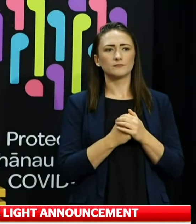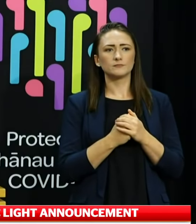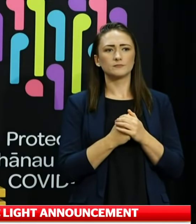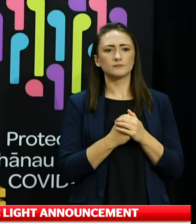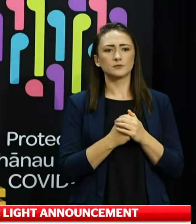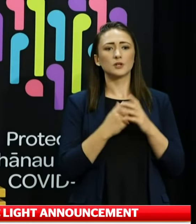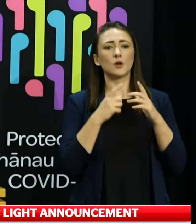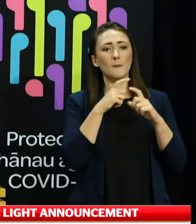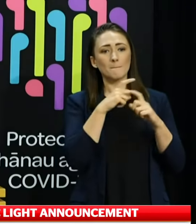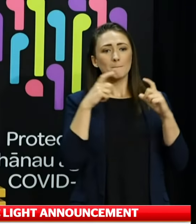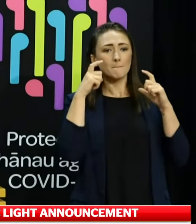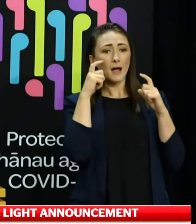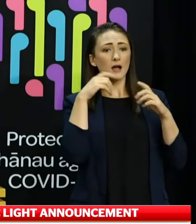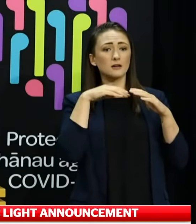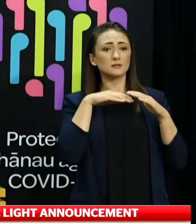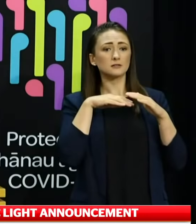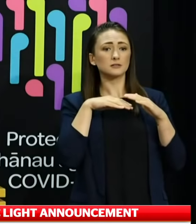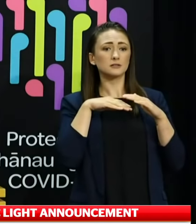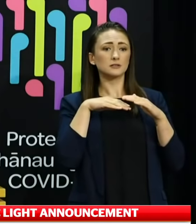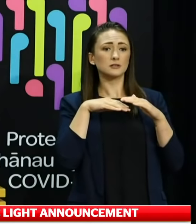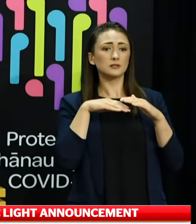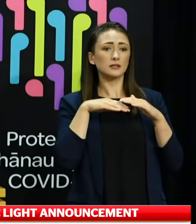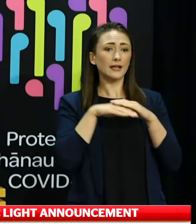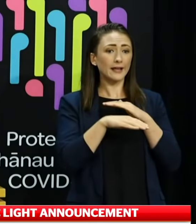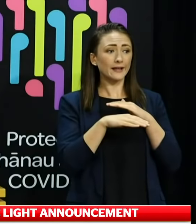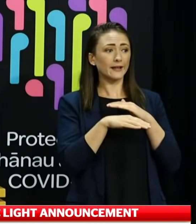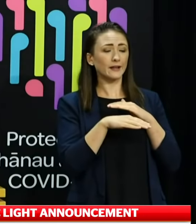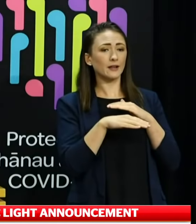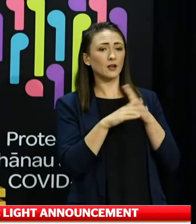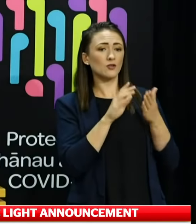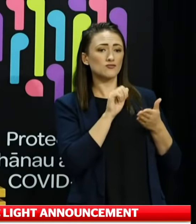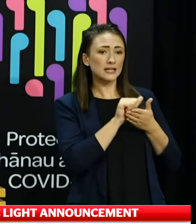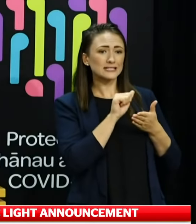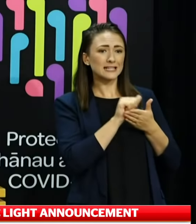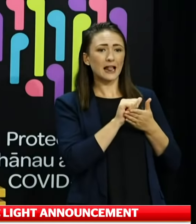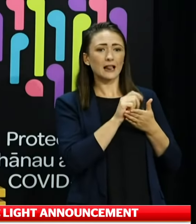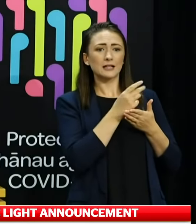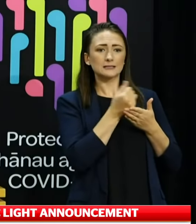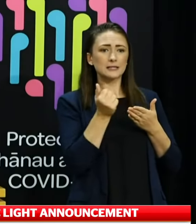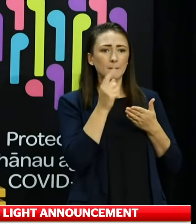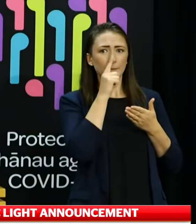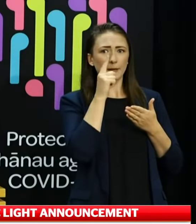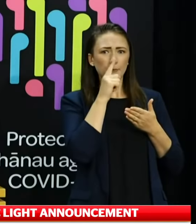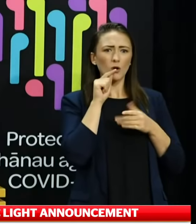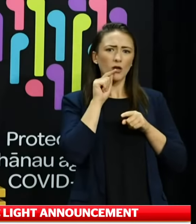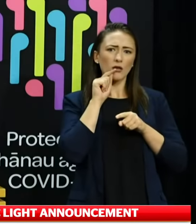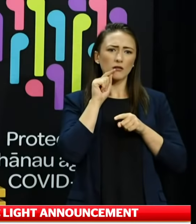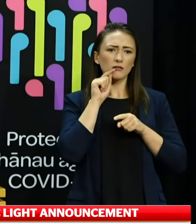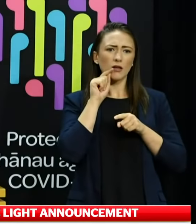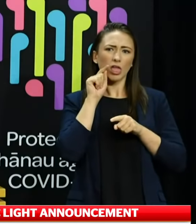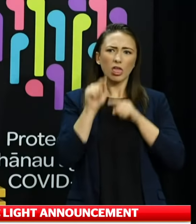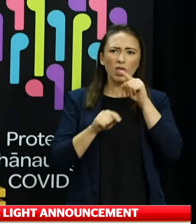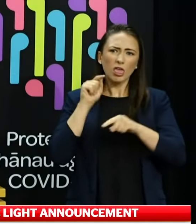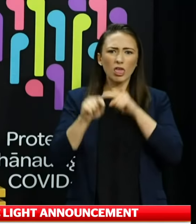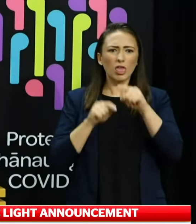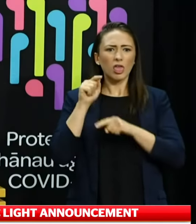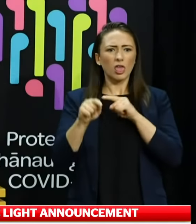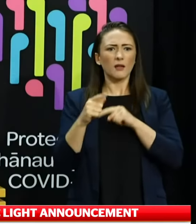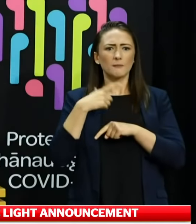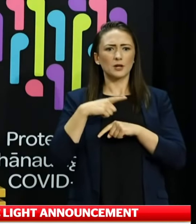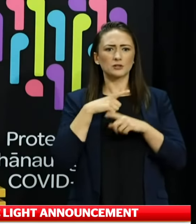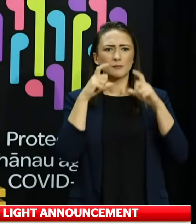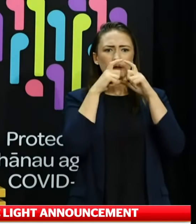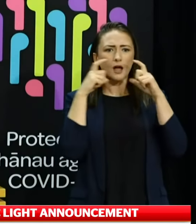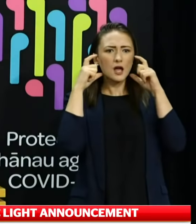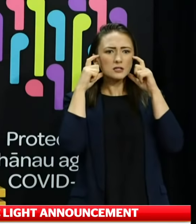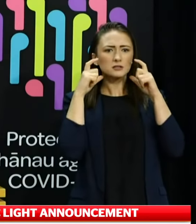any decisions about that or firmed that up so that those retail workers aren't getting abused? Yes, I mean, we're working really closely with the disability community around that. I haven't